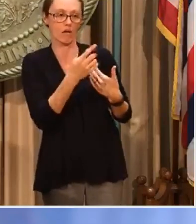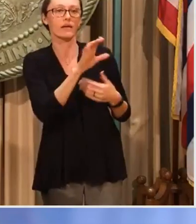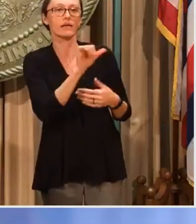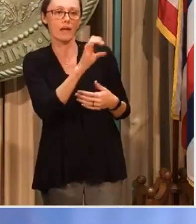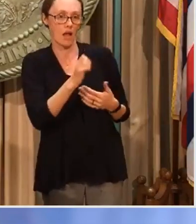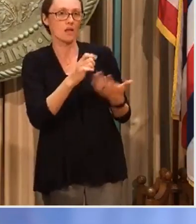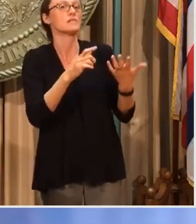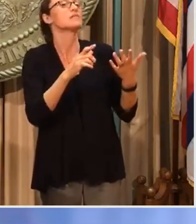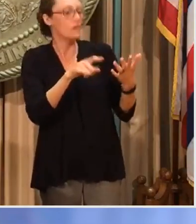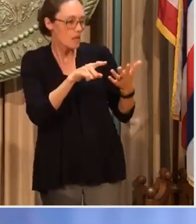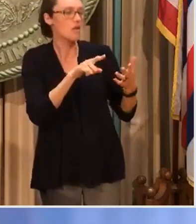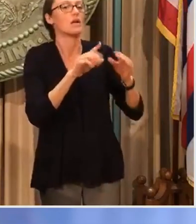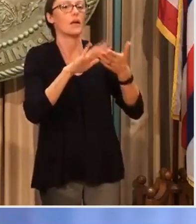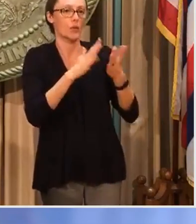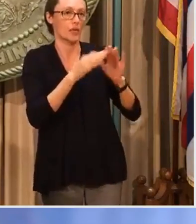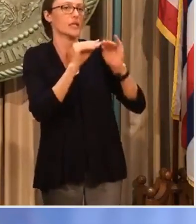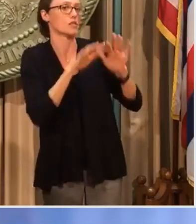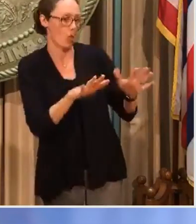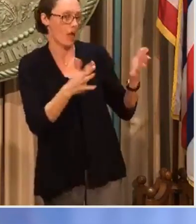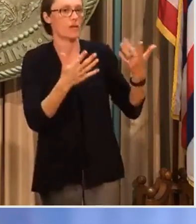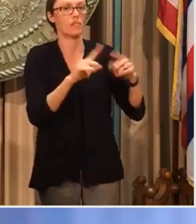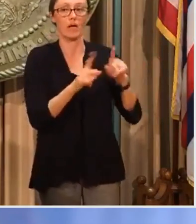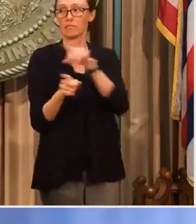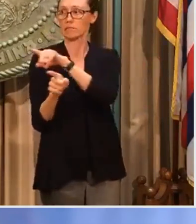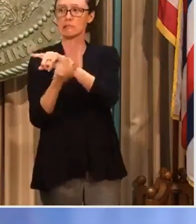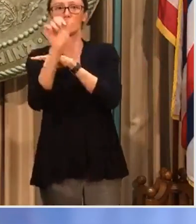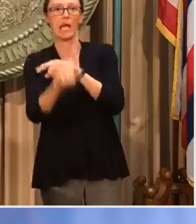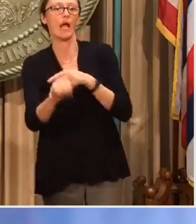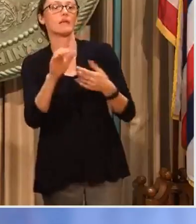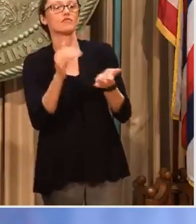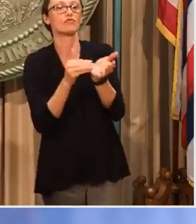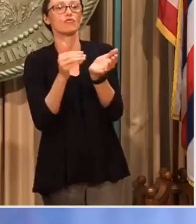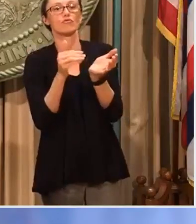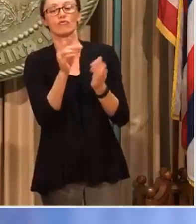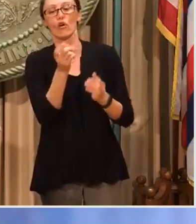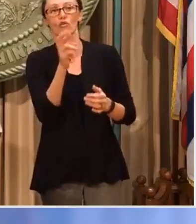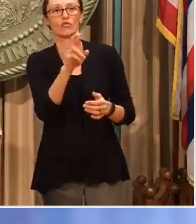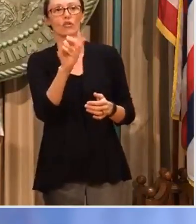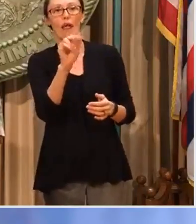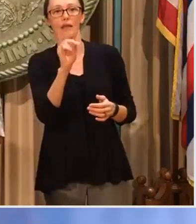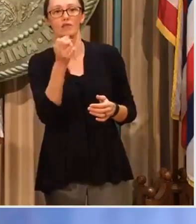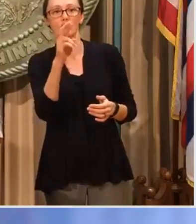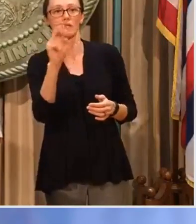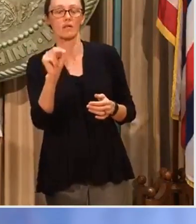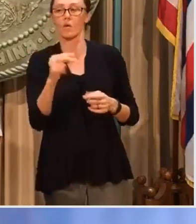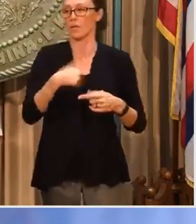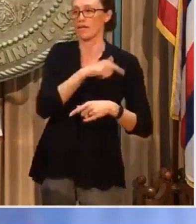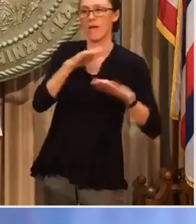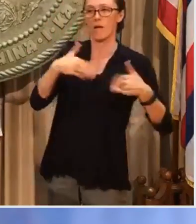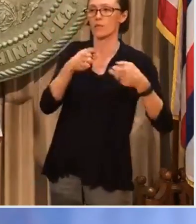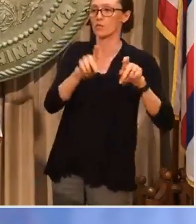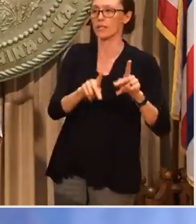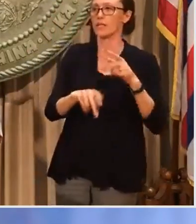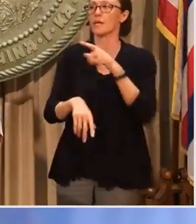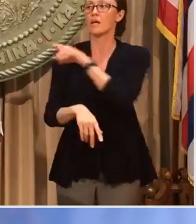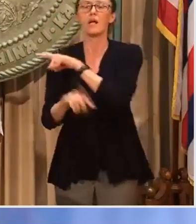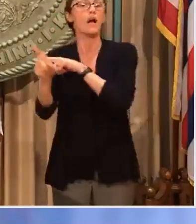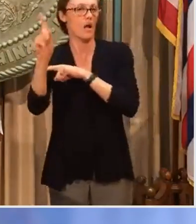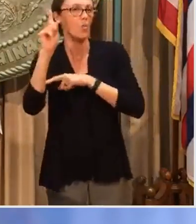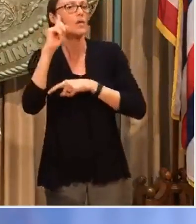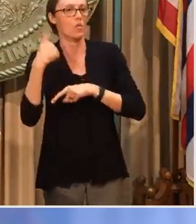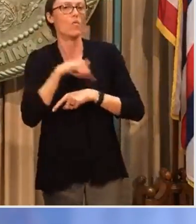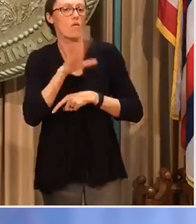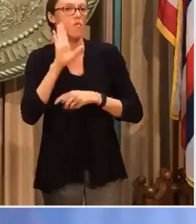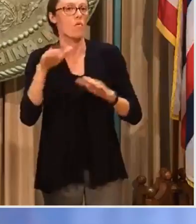spread. So we have not had that opportunity to talk about that. You know, I think we'll provide